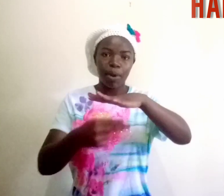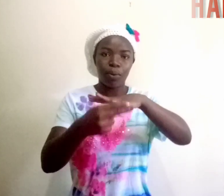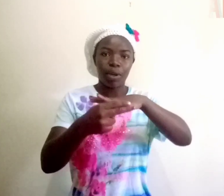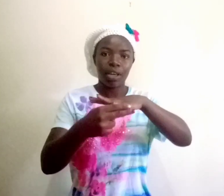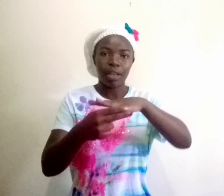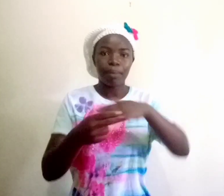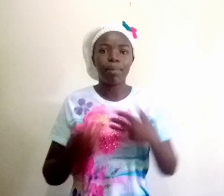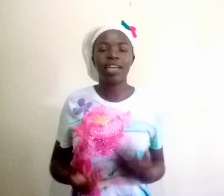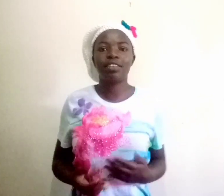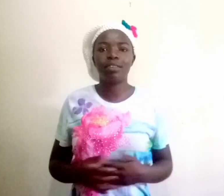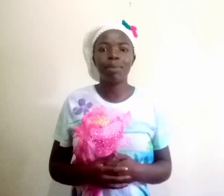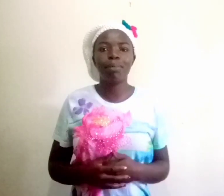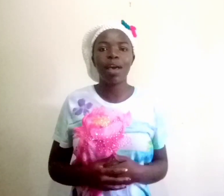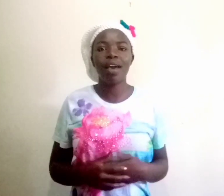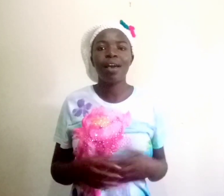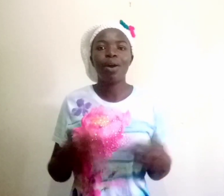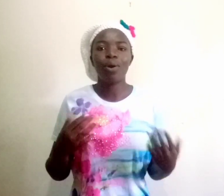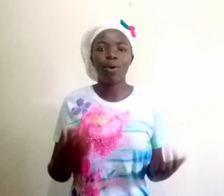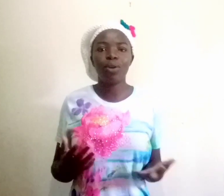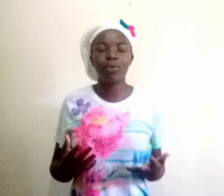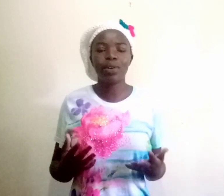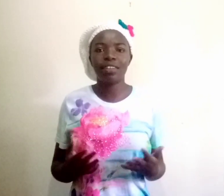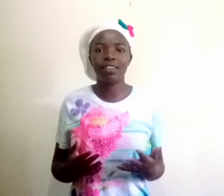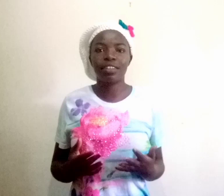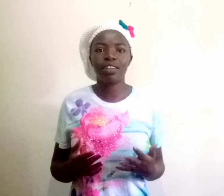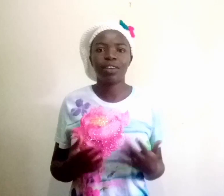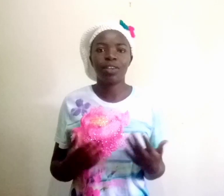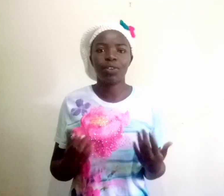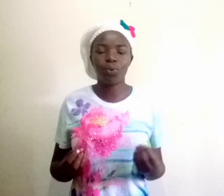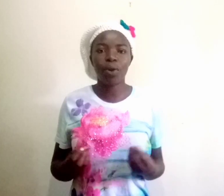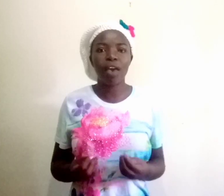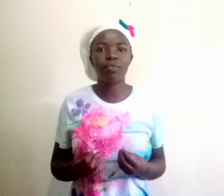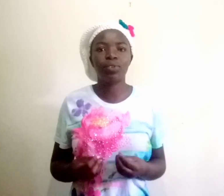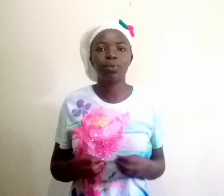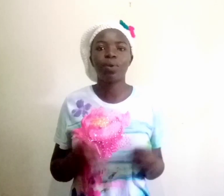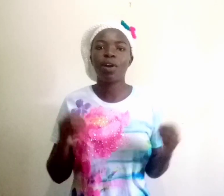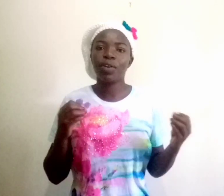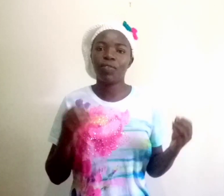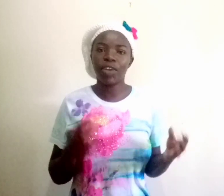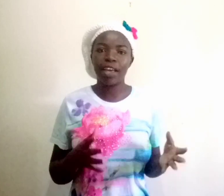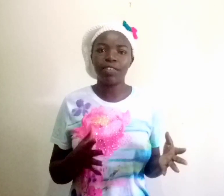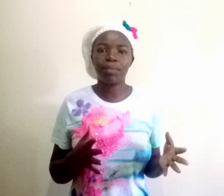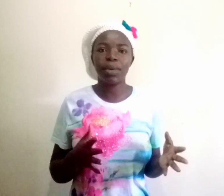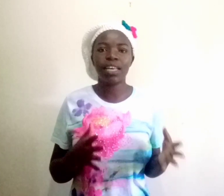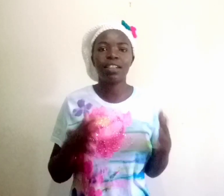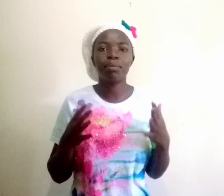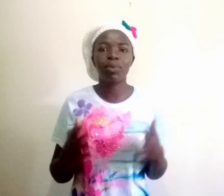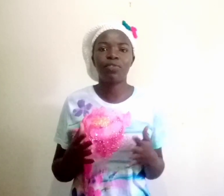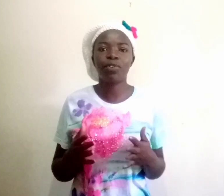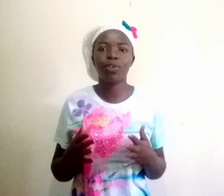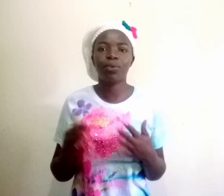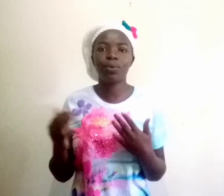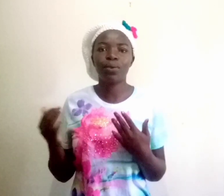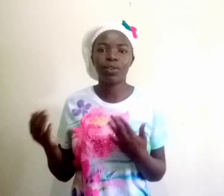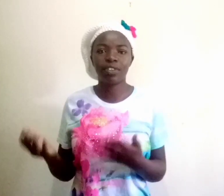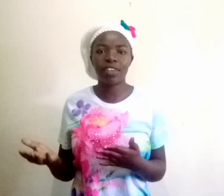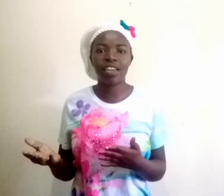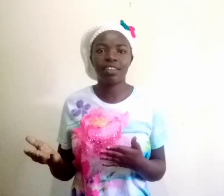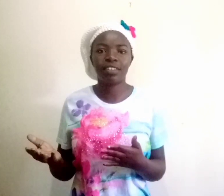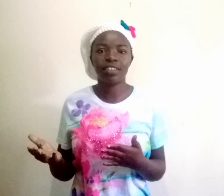Habakkuk. But remember, always you have to finger spell before you sign